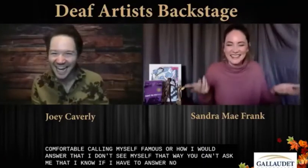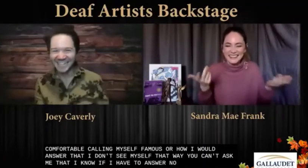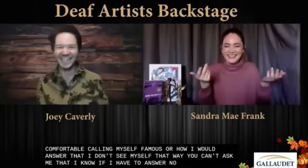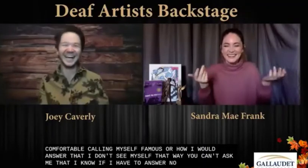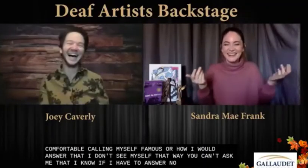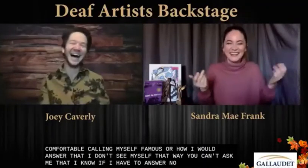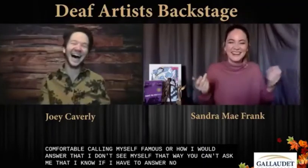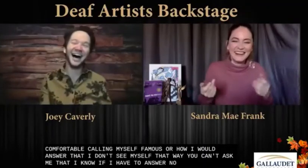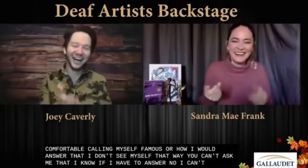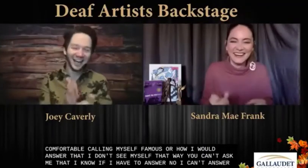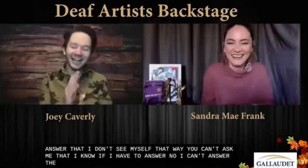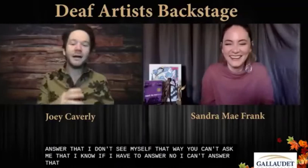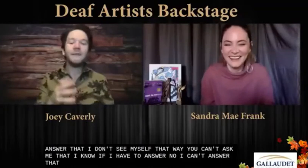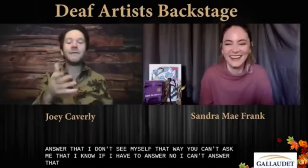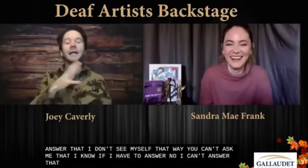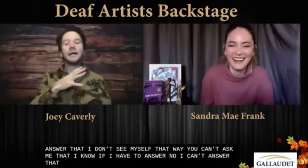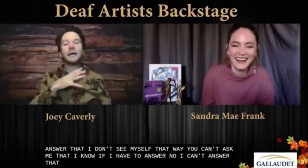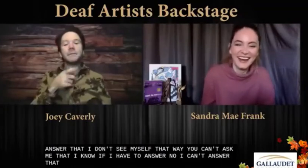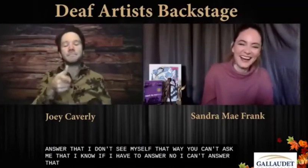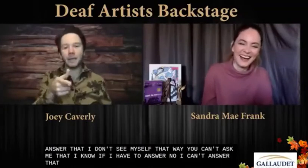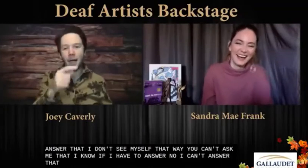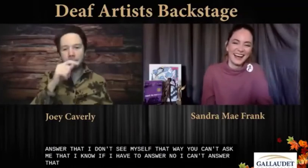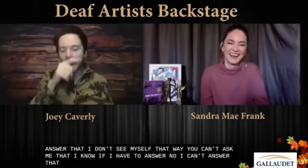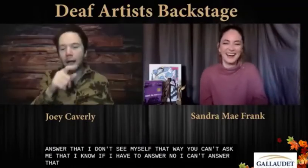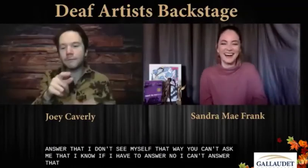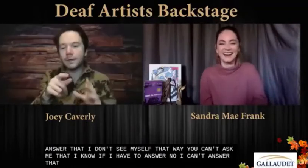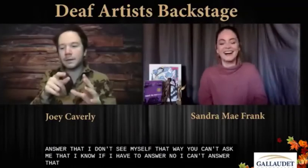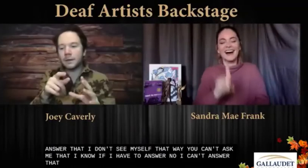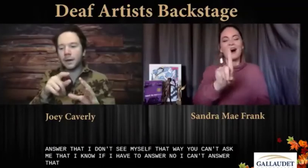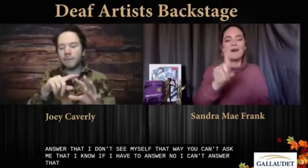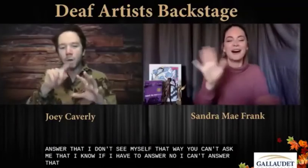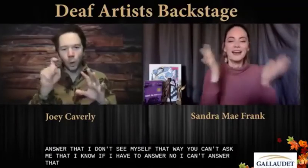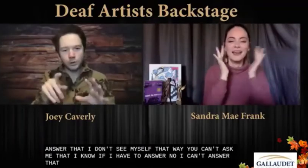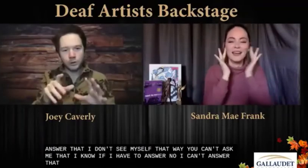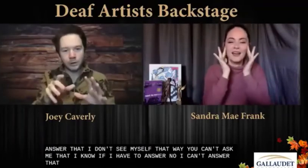I I can't answer that all right all right that's okay